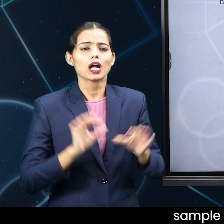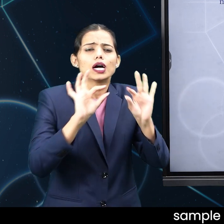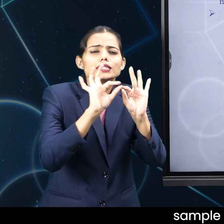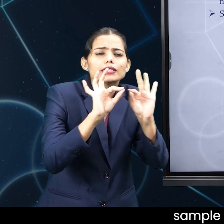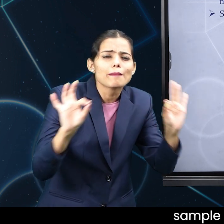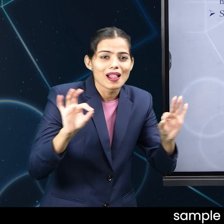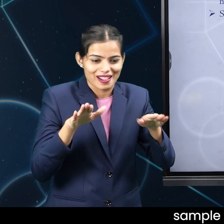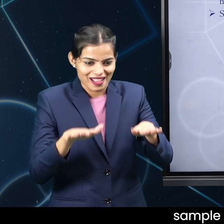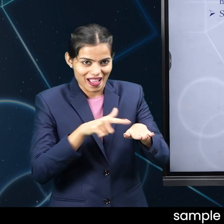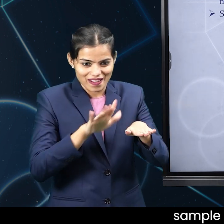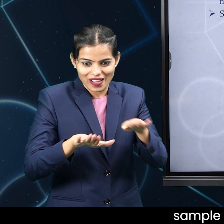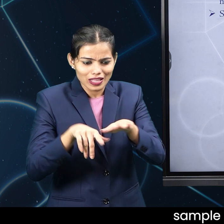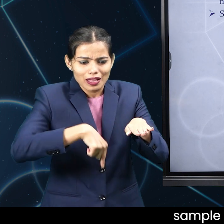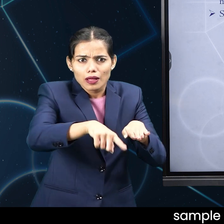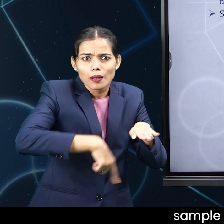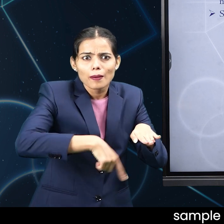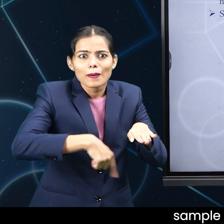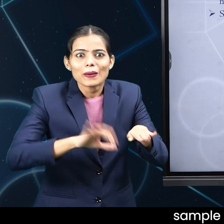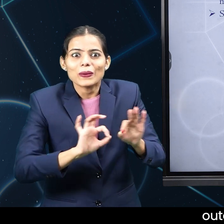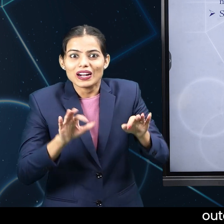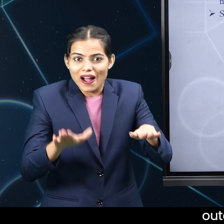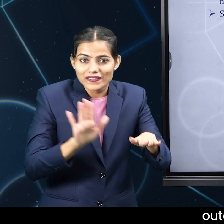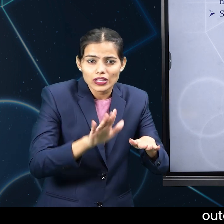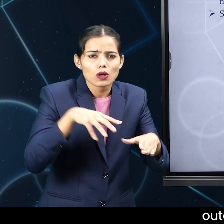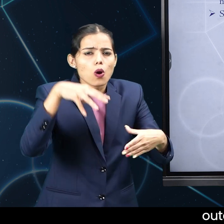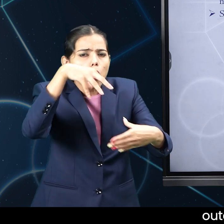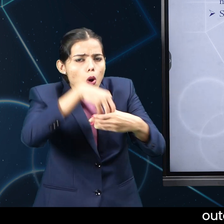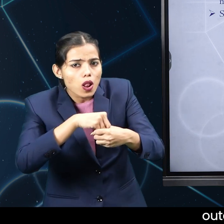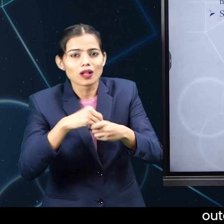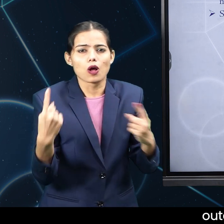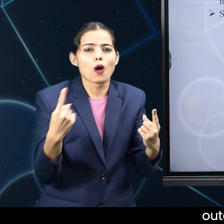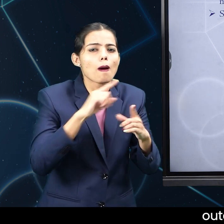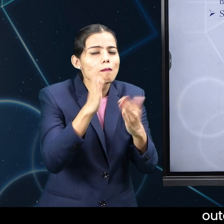Sample space is the set of all possible outcomes of the experiment.